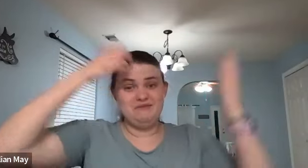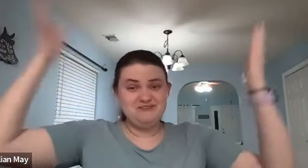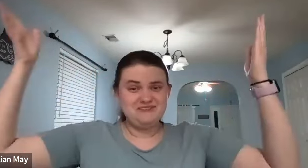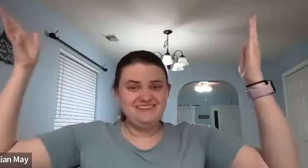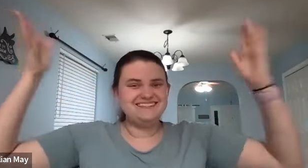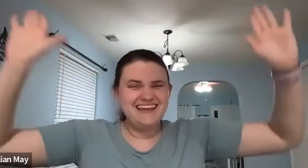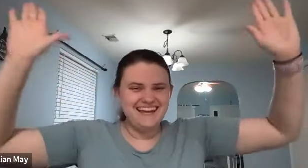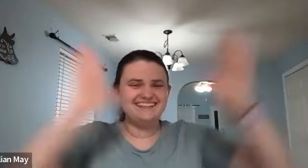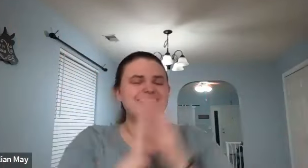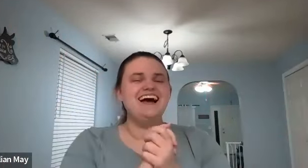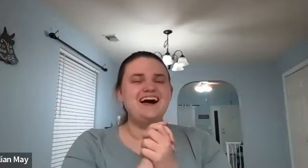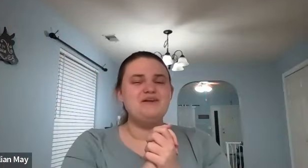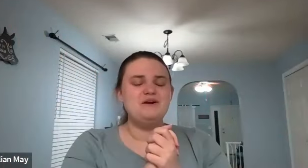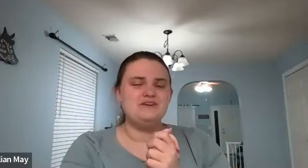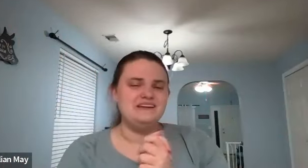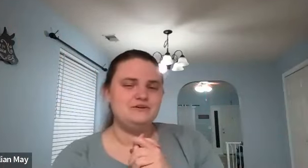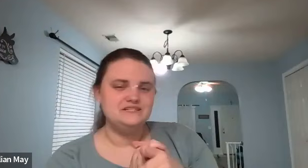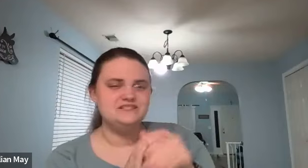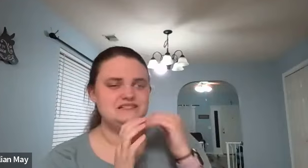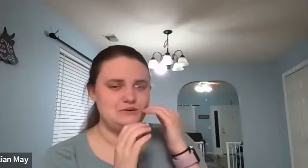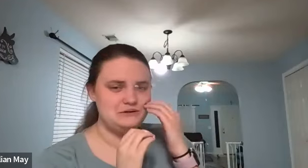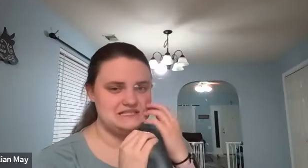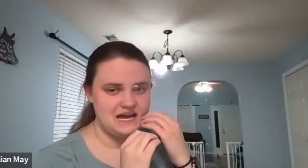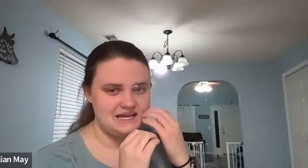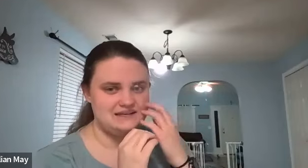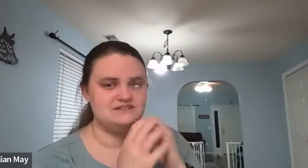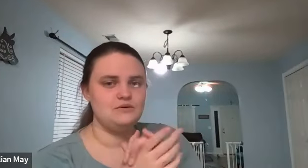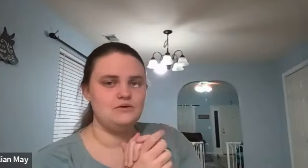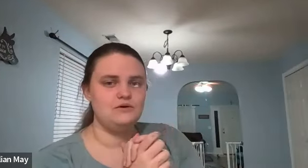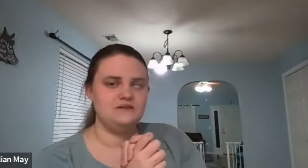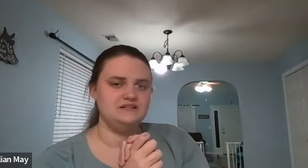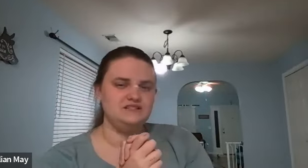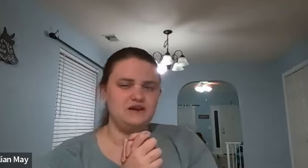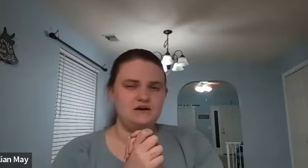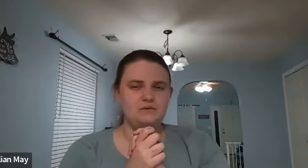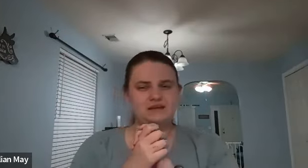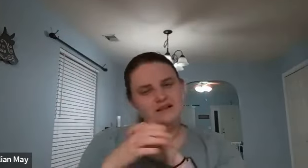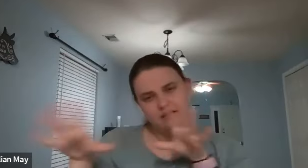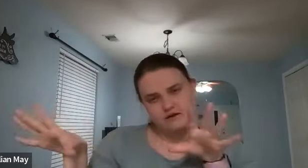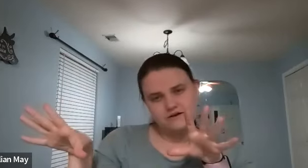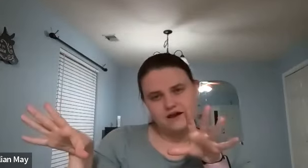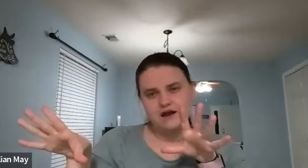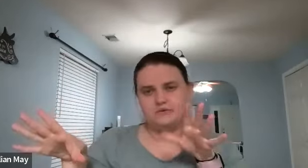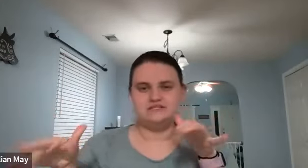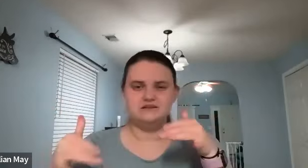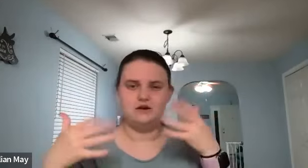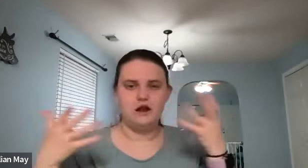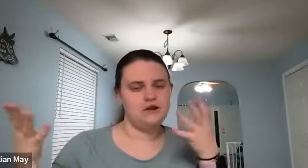went through the list. Yay. Are there any questions or signs or things you kind of want me to clarify? Or how are you